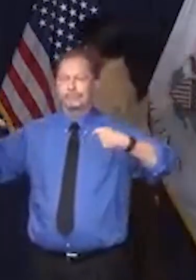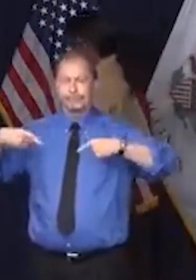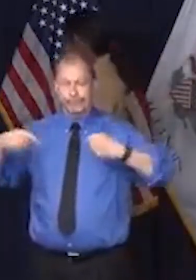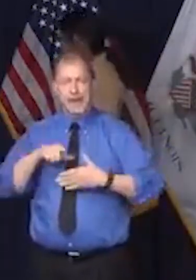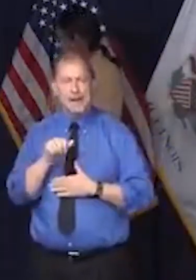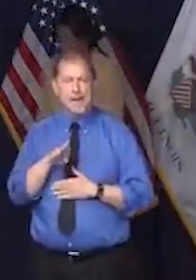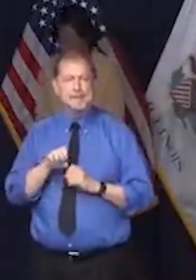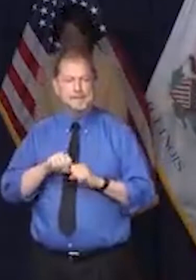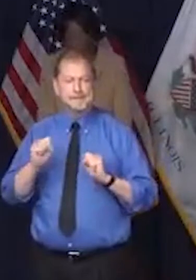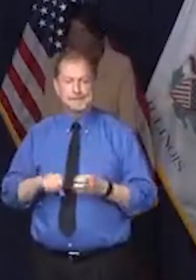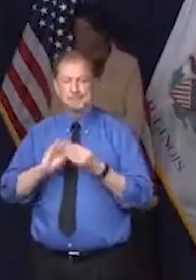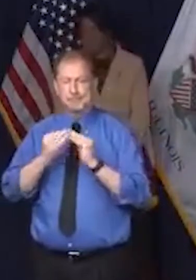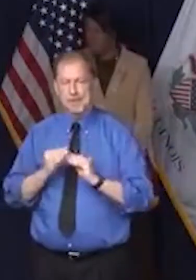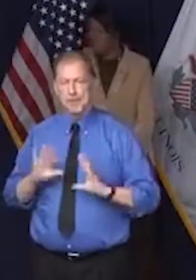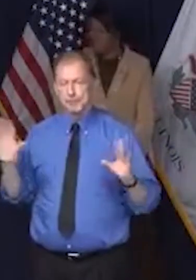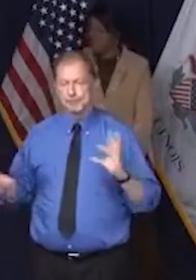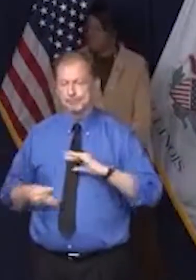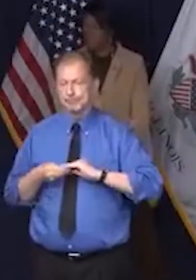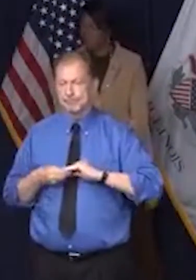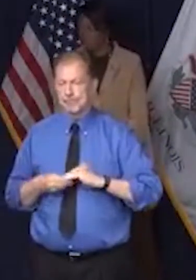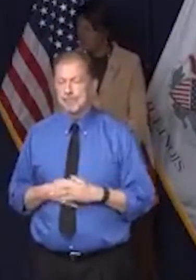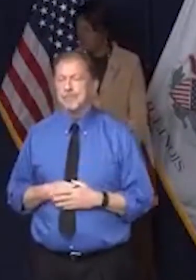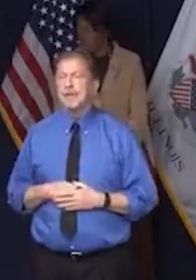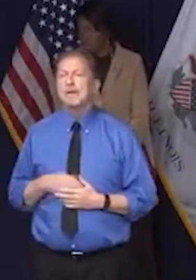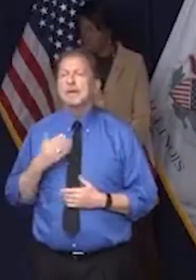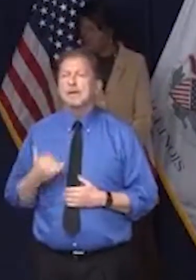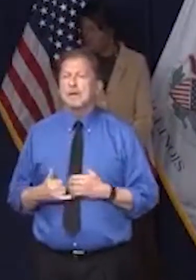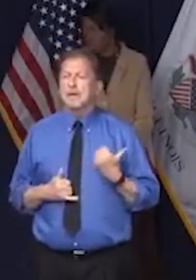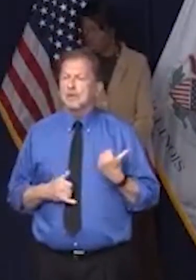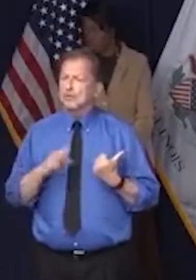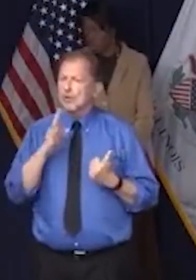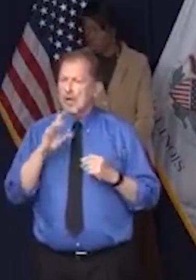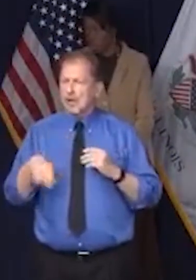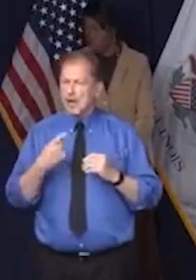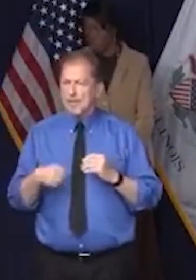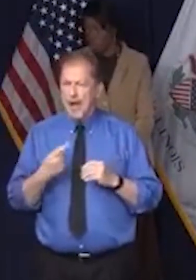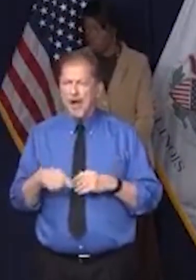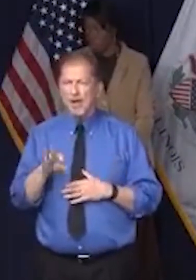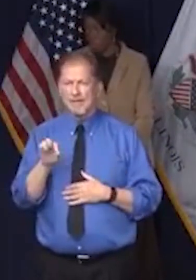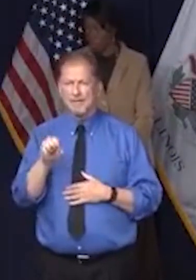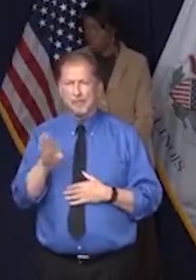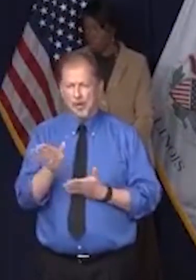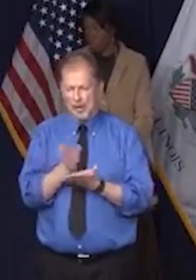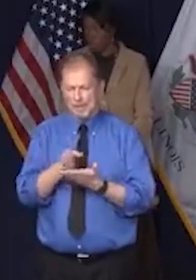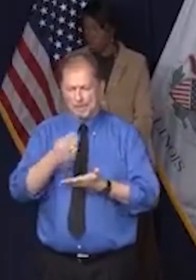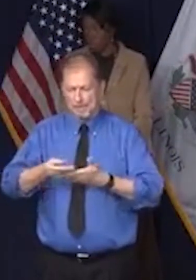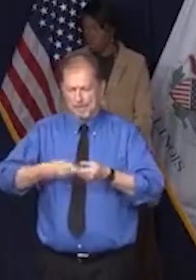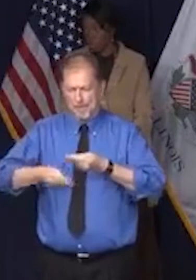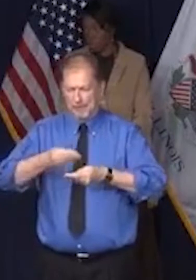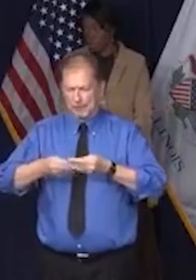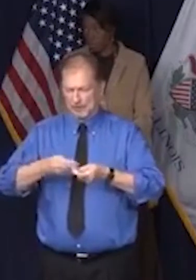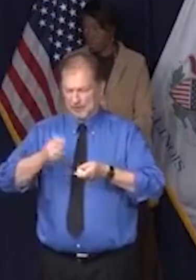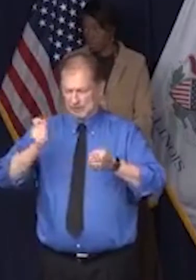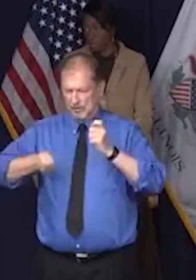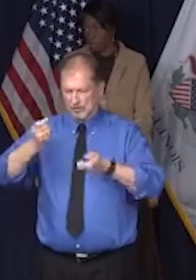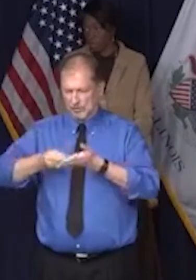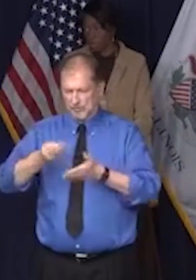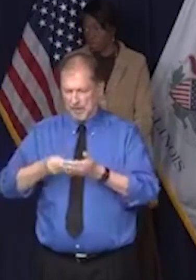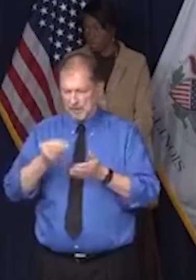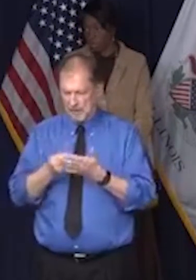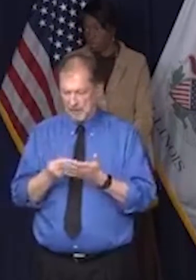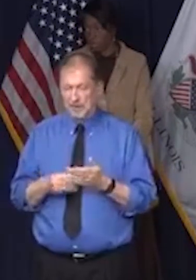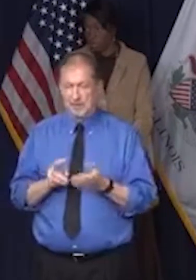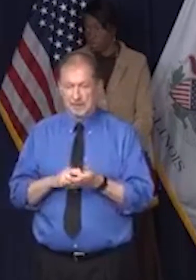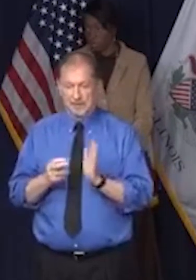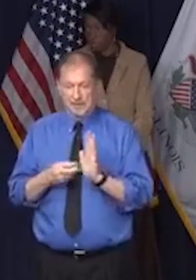Daily Line. Considering the school funding changes you had planned to make for next year in your February budget proposal, what will happen with